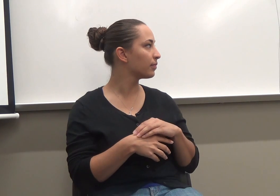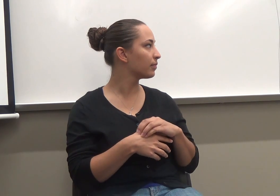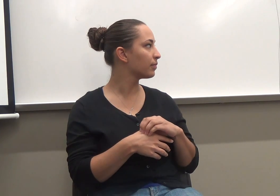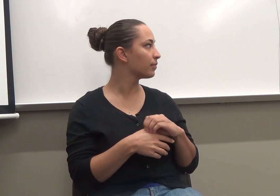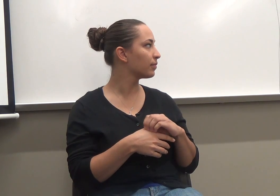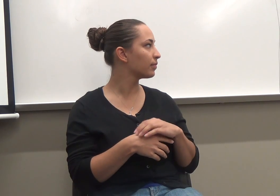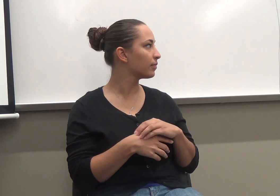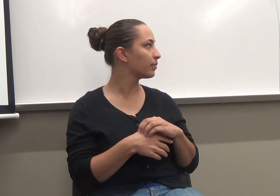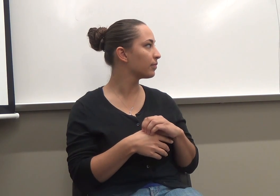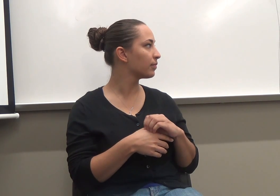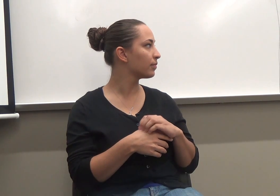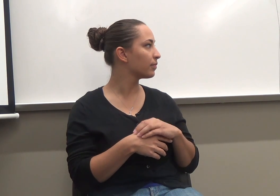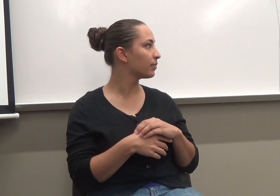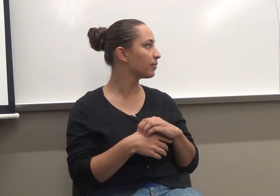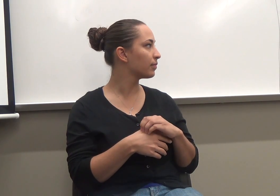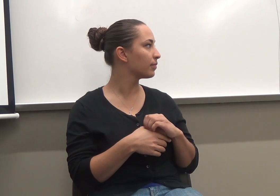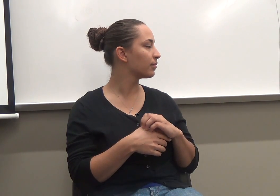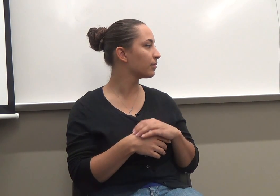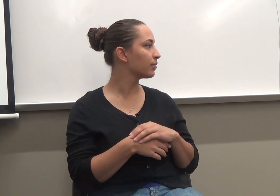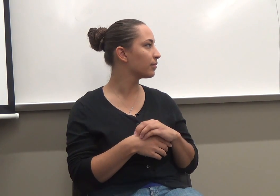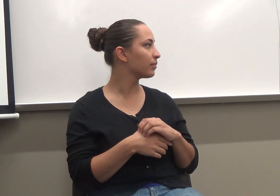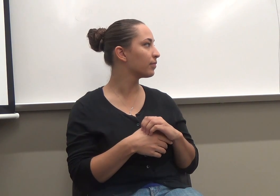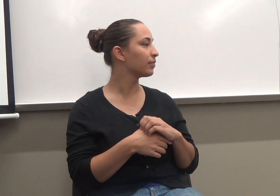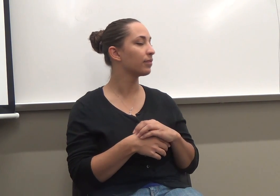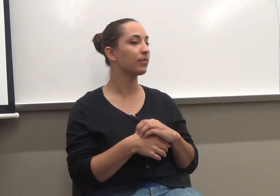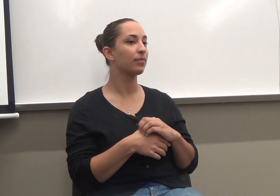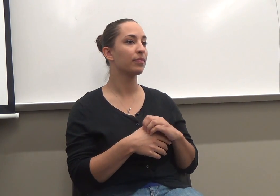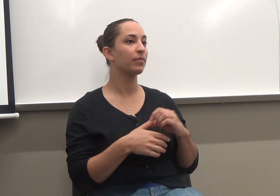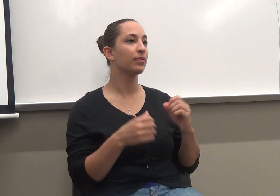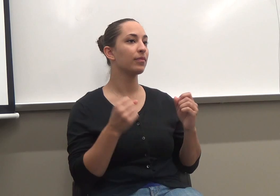sentences on your test. What is